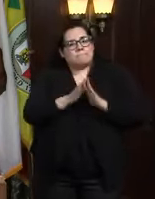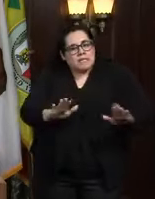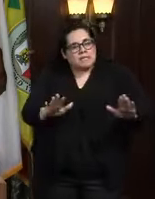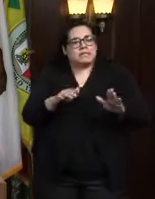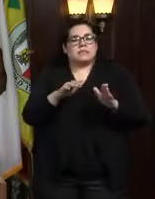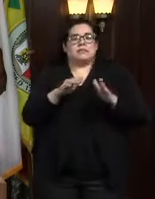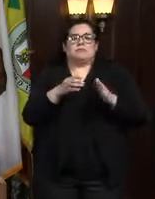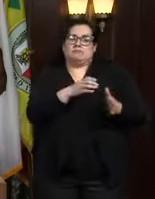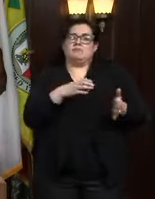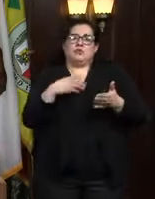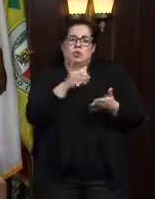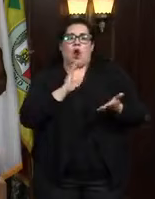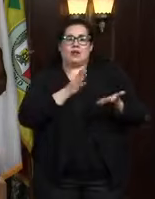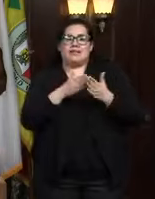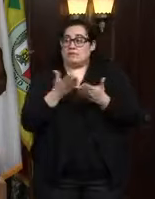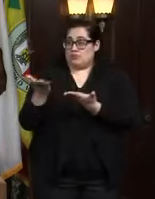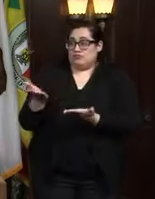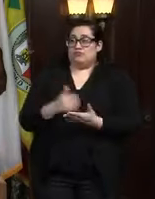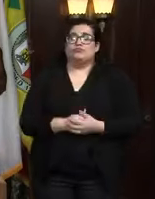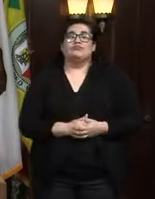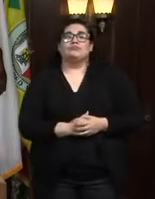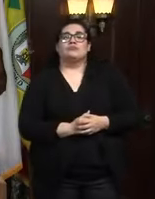Reverend.